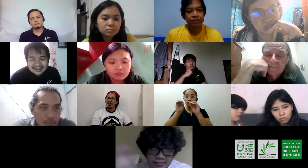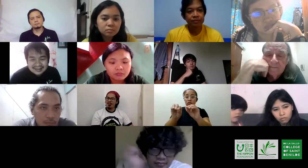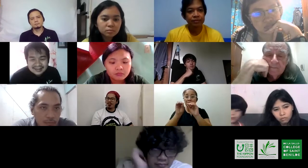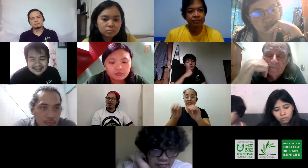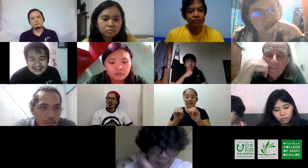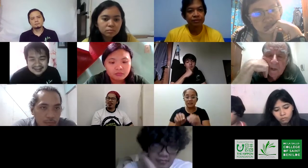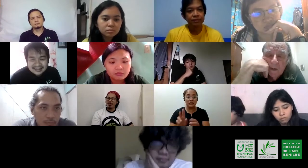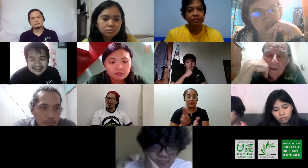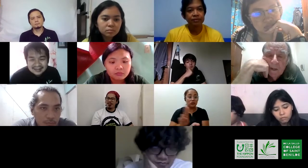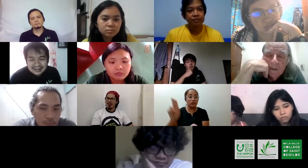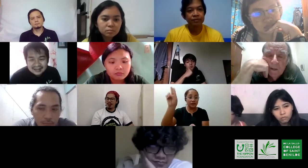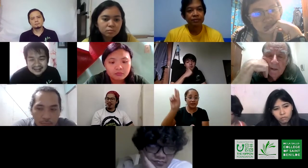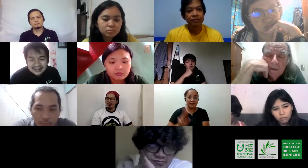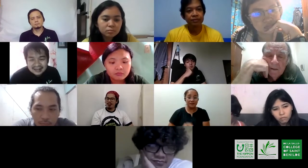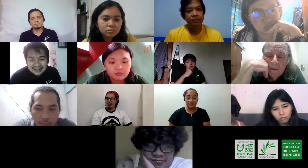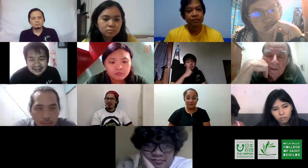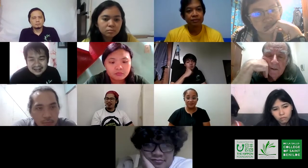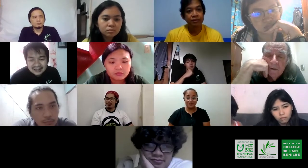university.